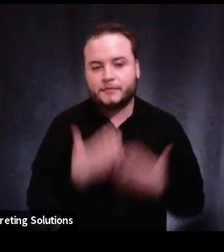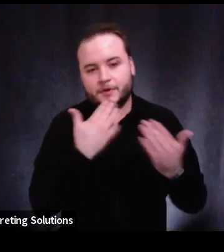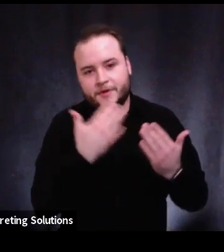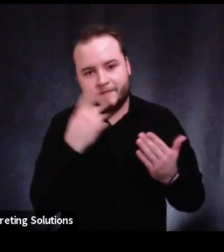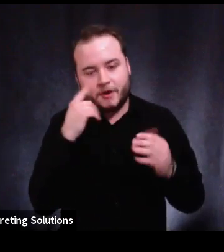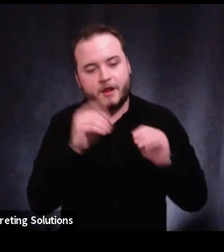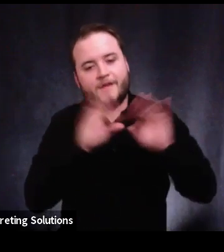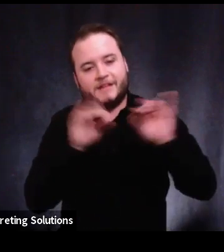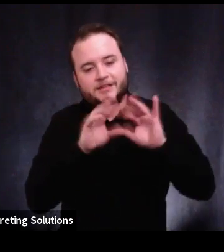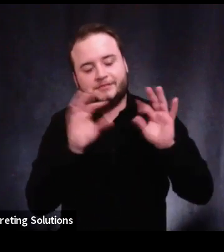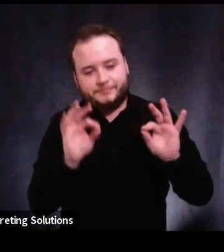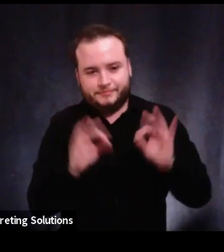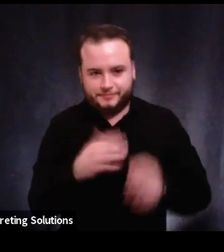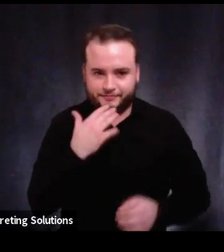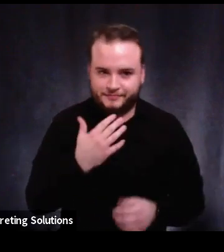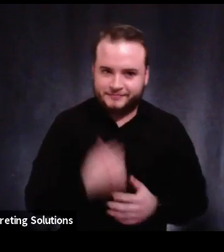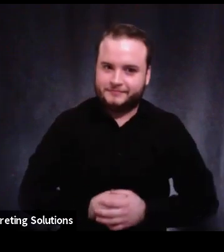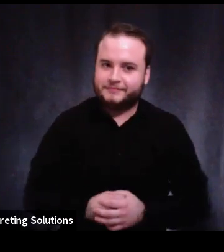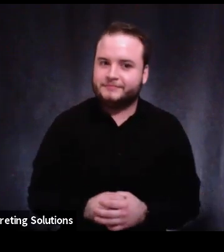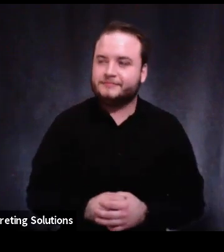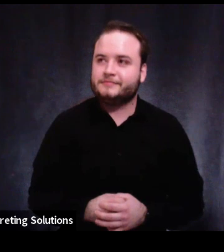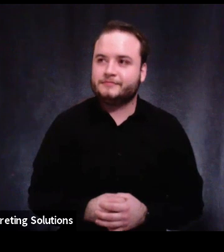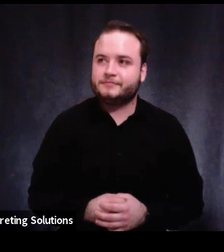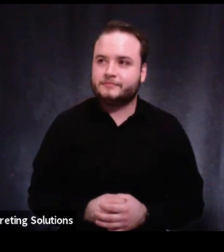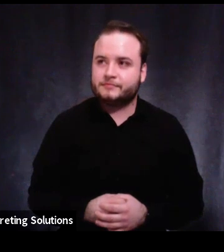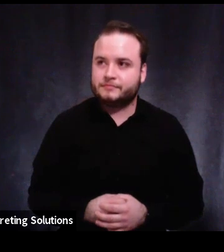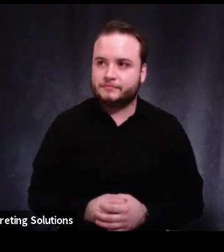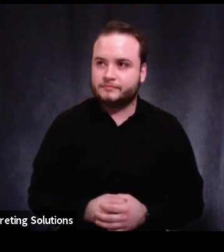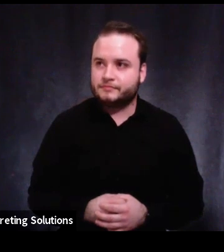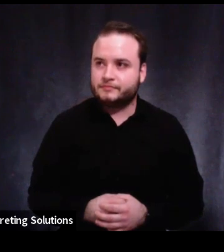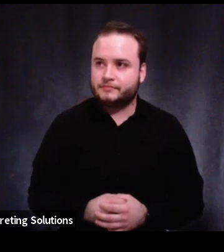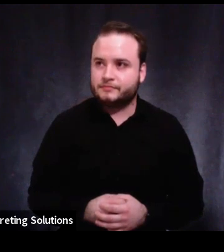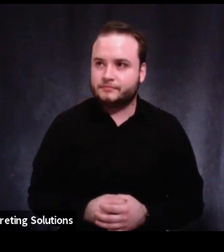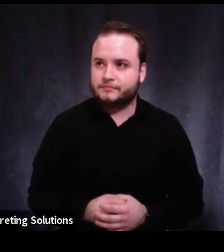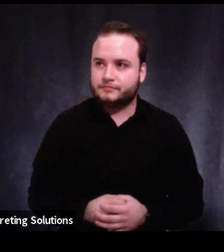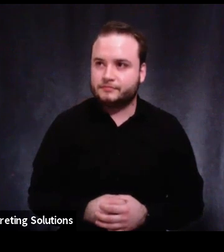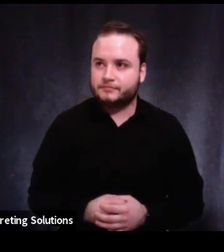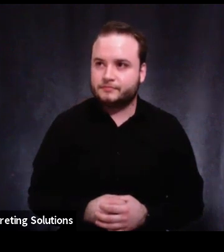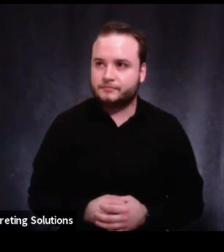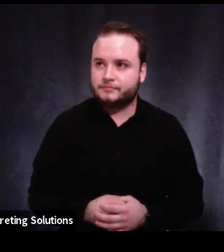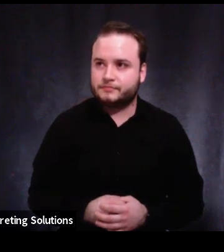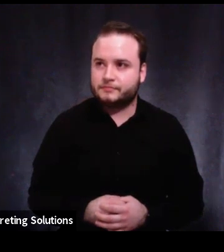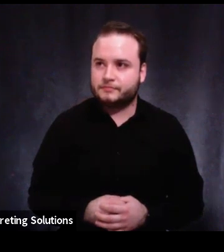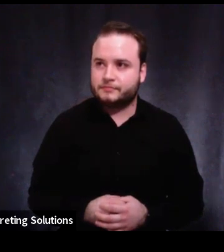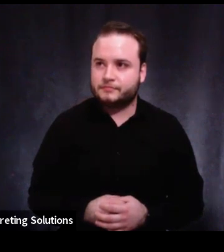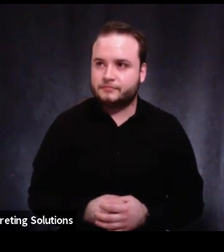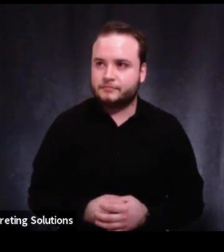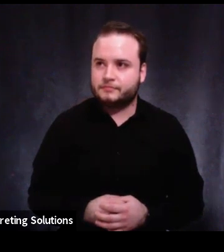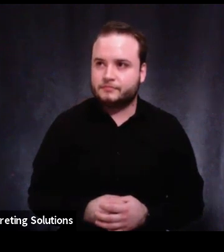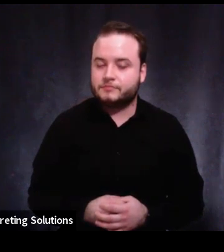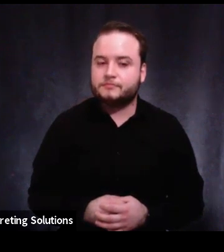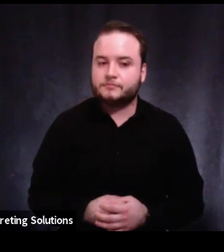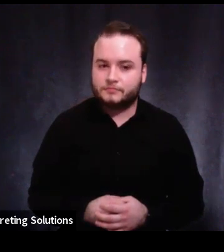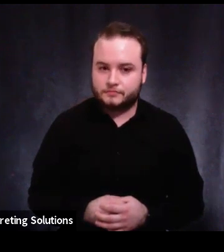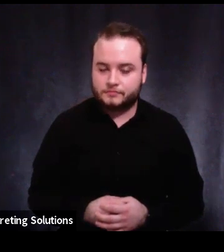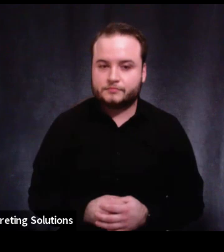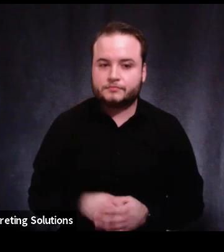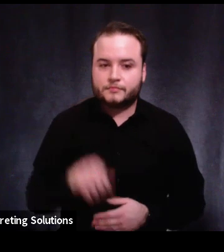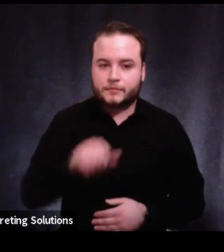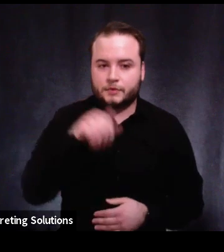Your next question comes from the line of Walker Orenstein of MainPost. Your line is now open.